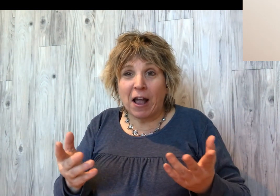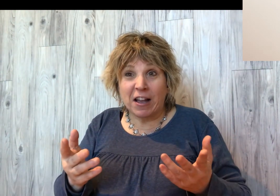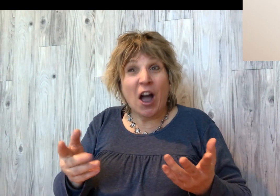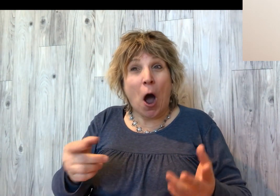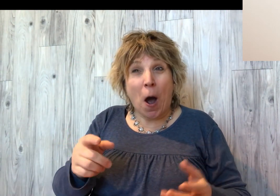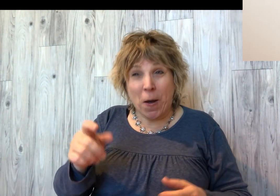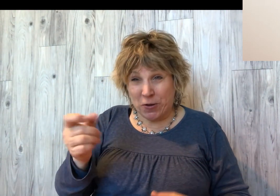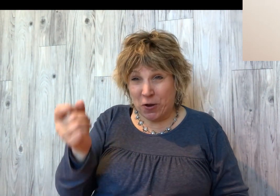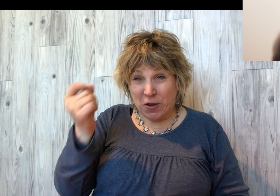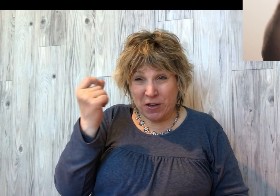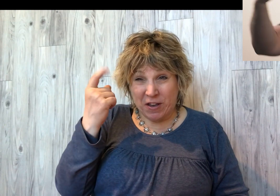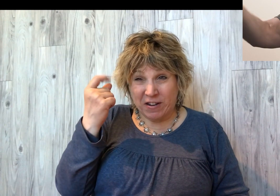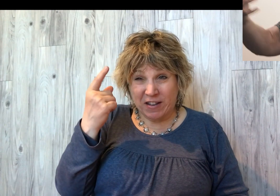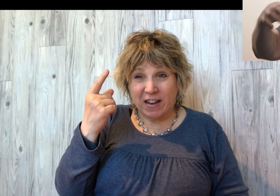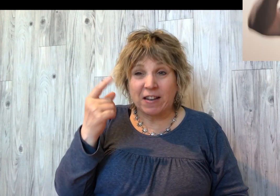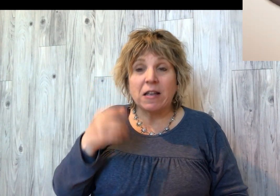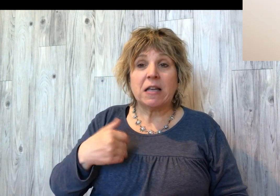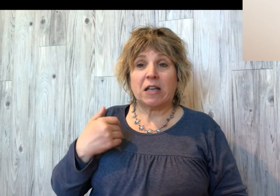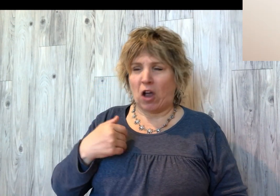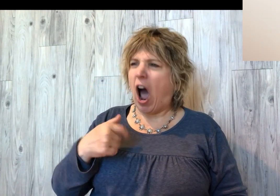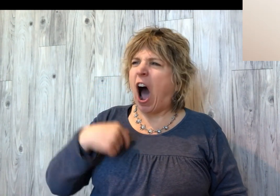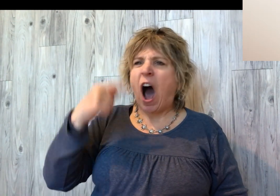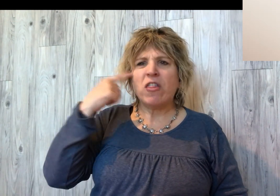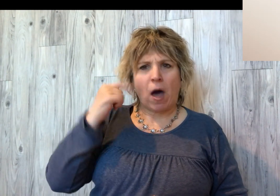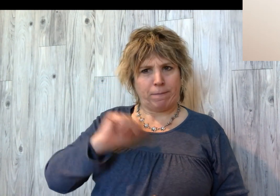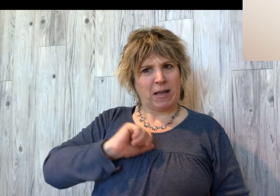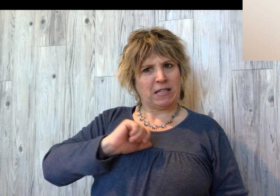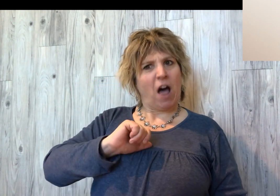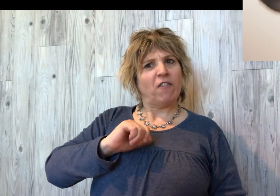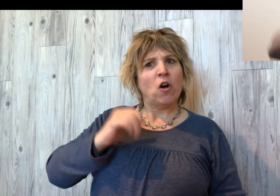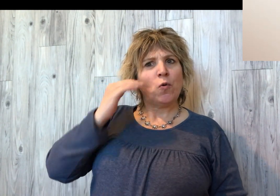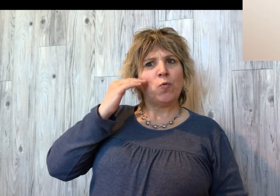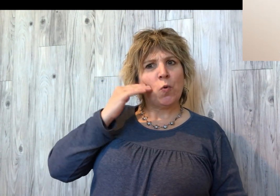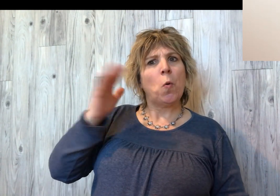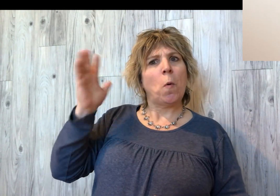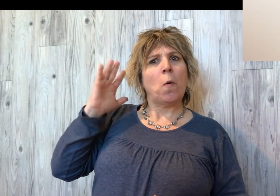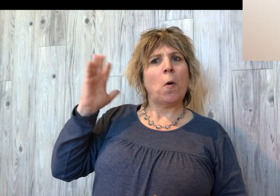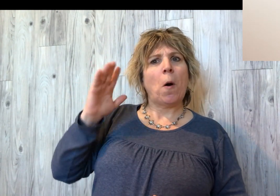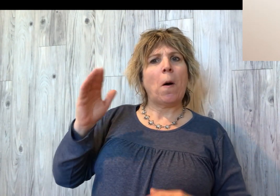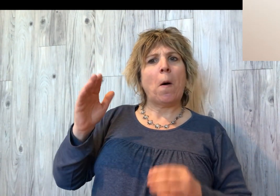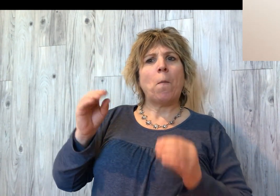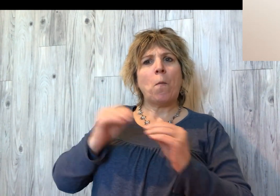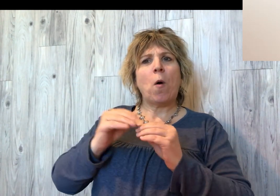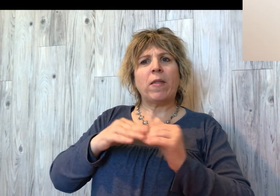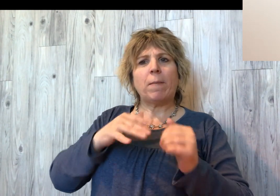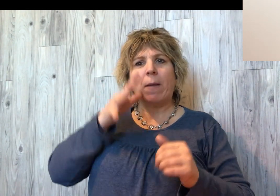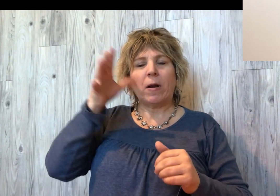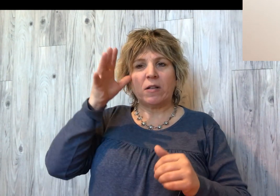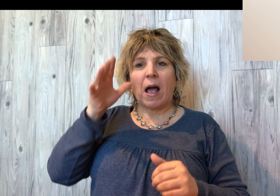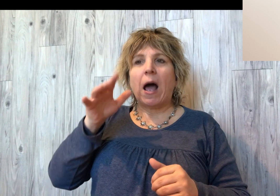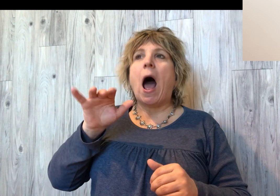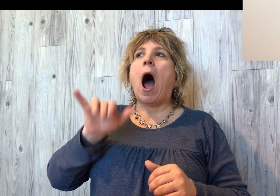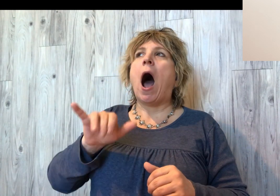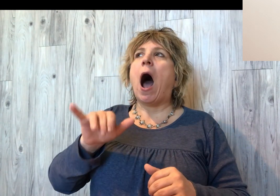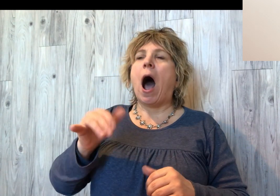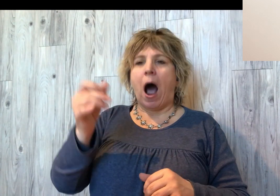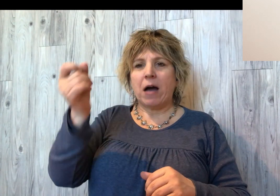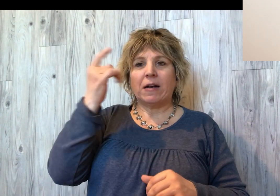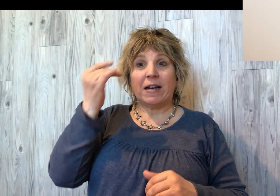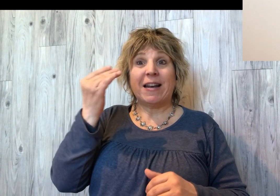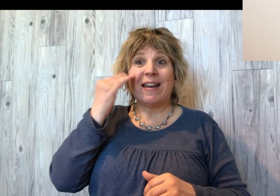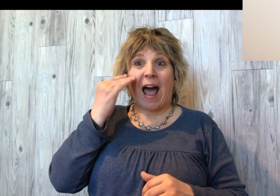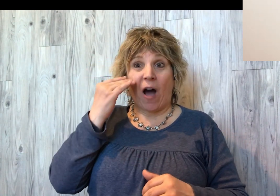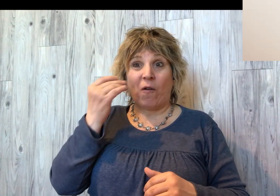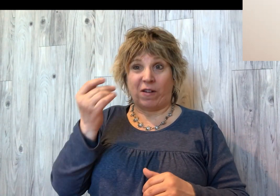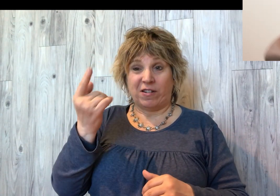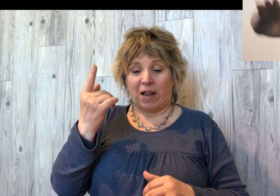okay? Did you see that, young people? We all thought, I did. I thought I knew more than my parents when I was 15 years of age. Now, here's the other thing. How many of you realize now you